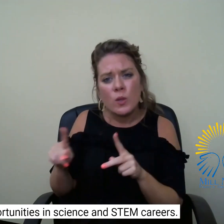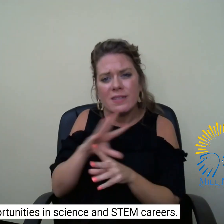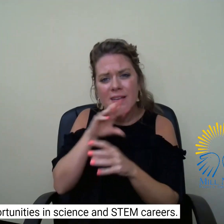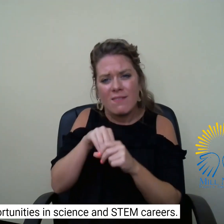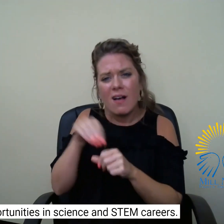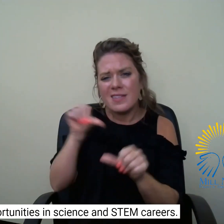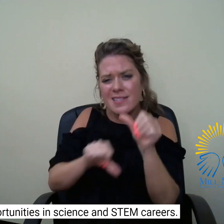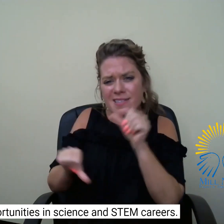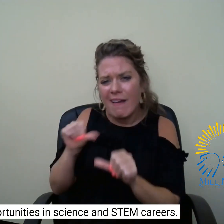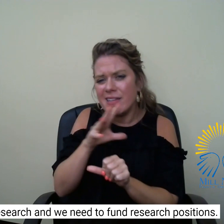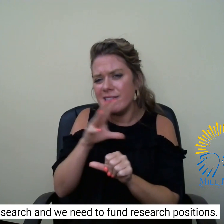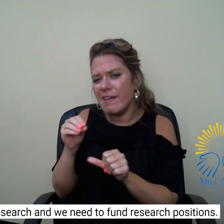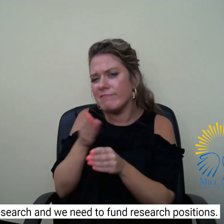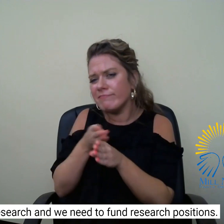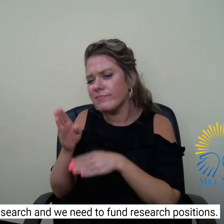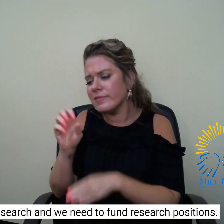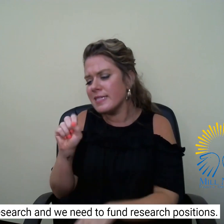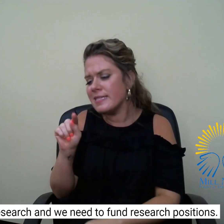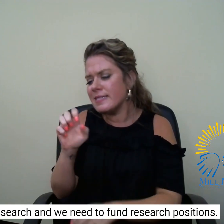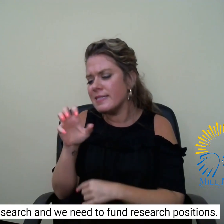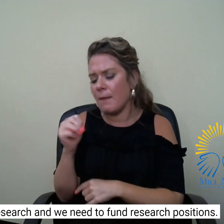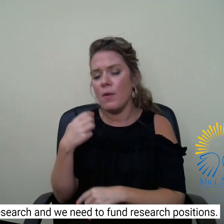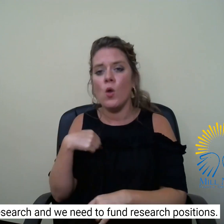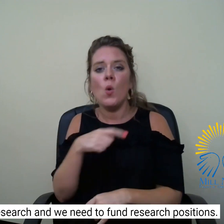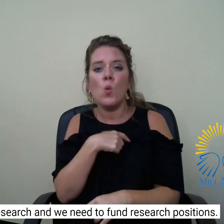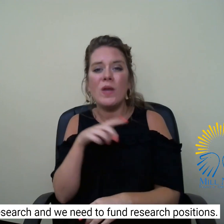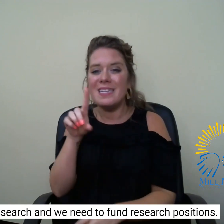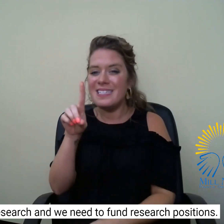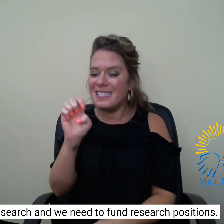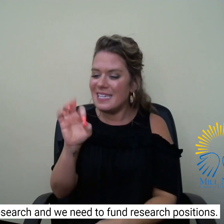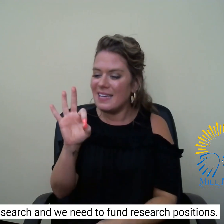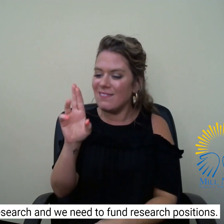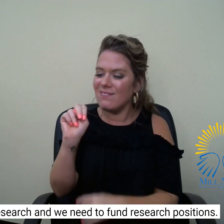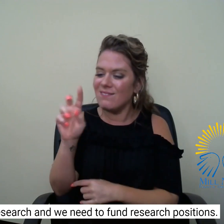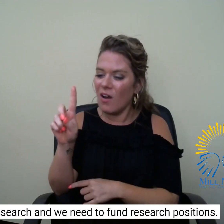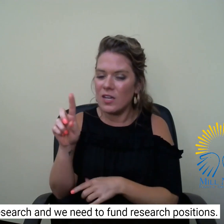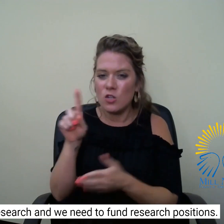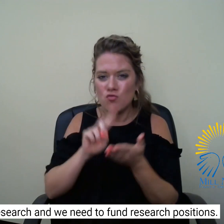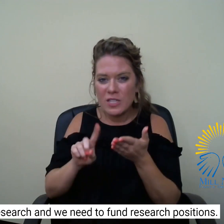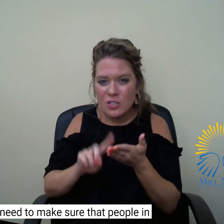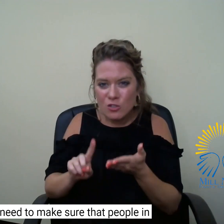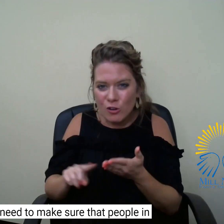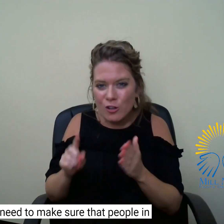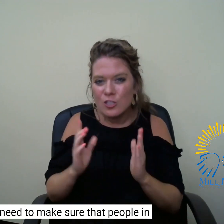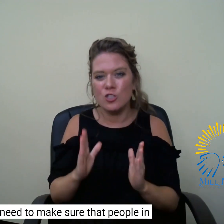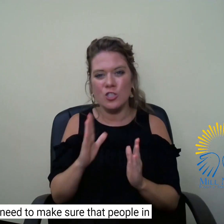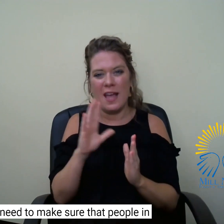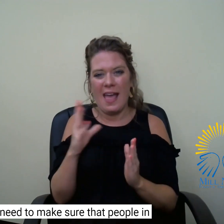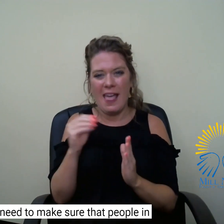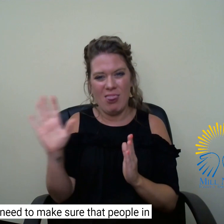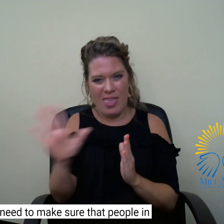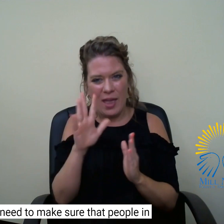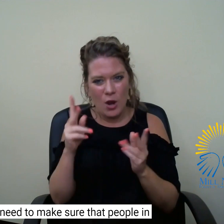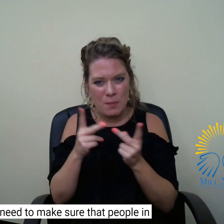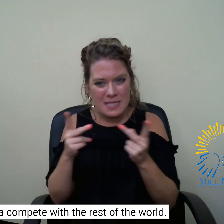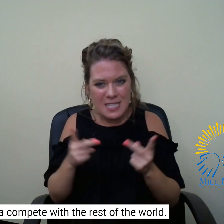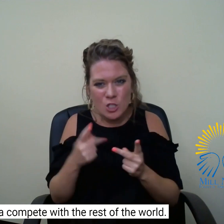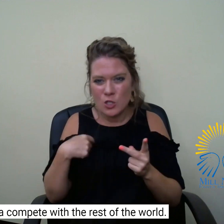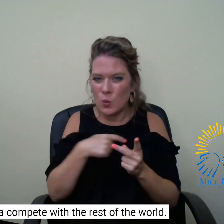STEM careers, we need to fund research and we need to fund research positions. We need to make sure that people in America compete